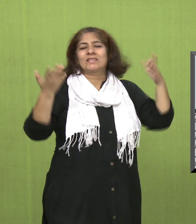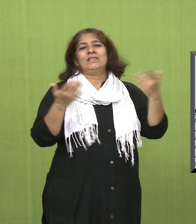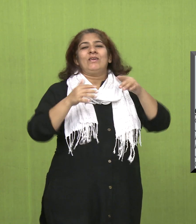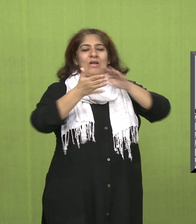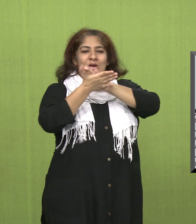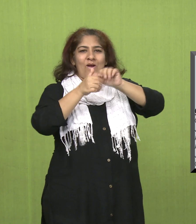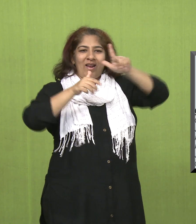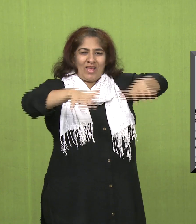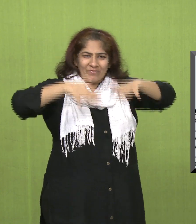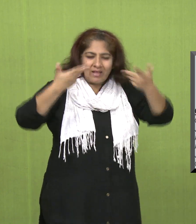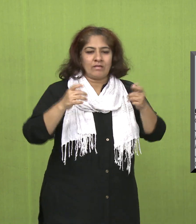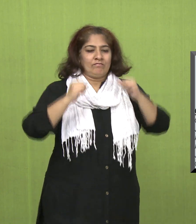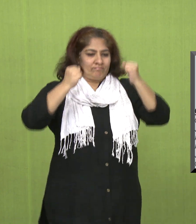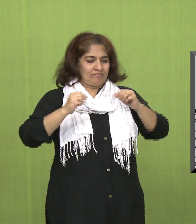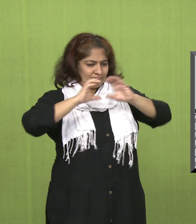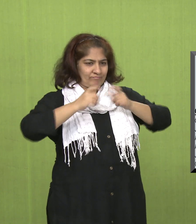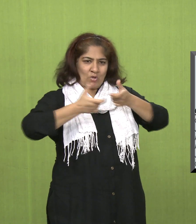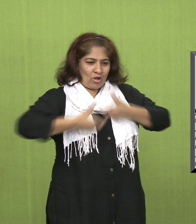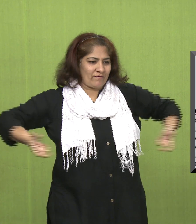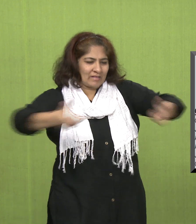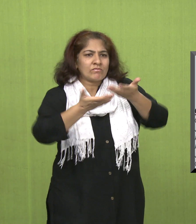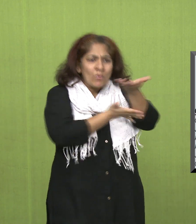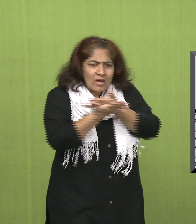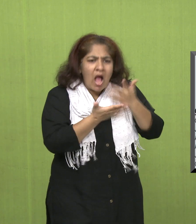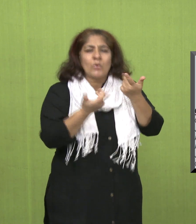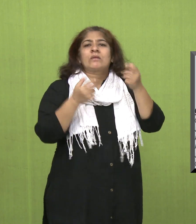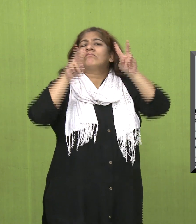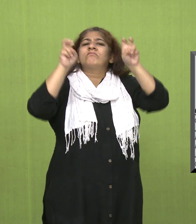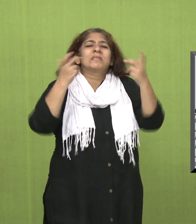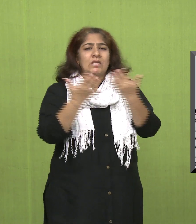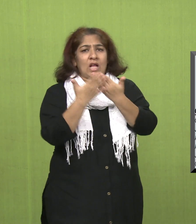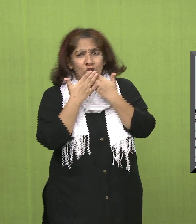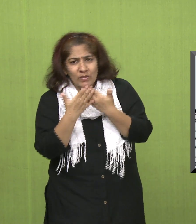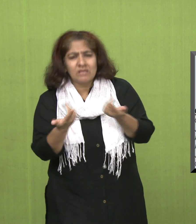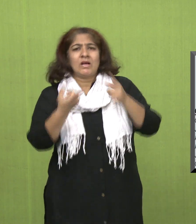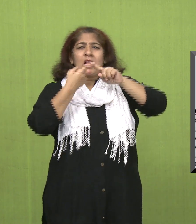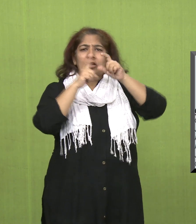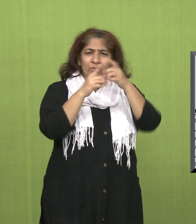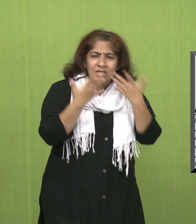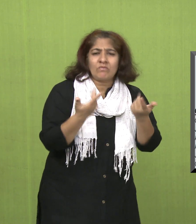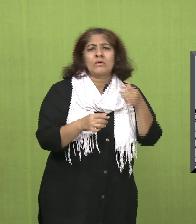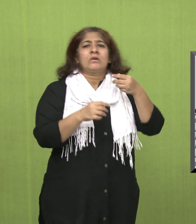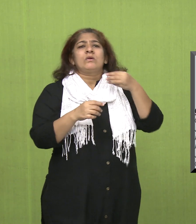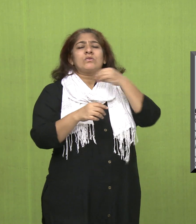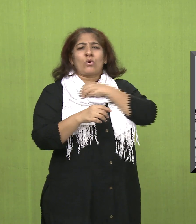so many things in a hall, in a big conference, in a small conference, about education,